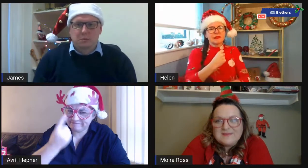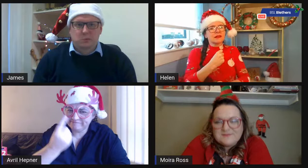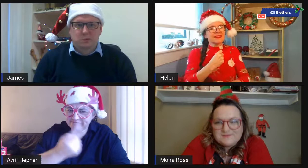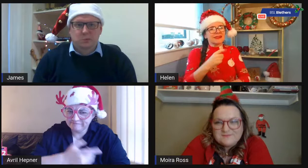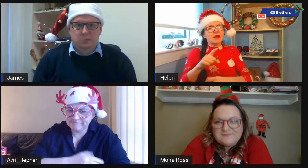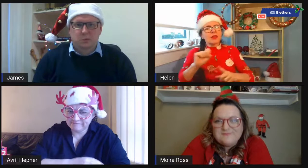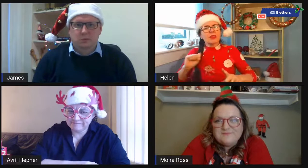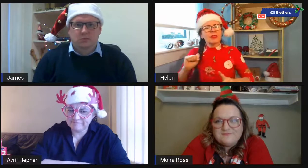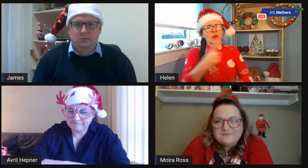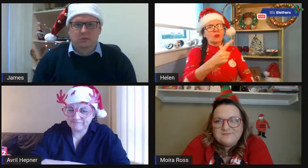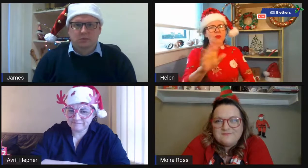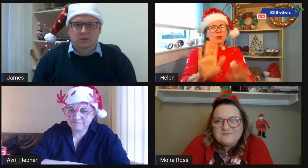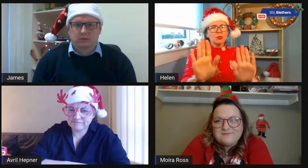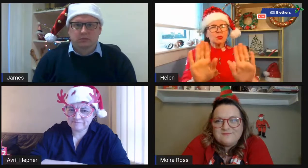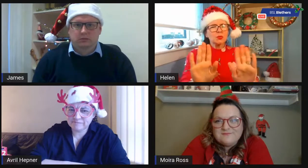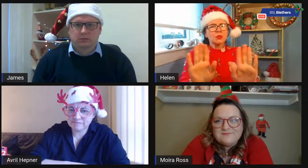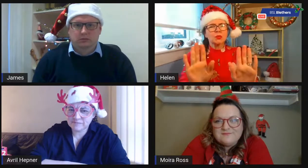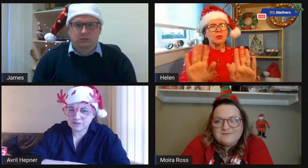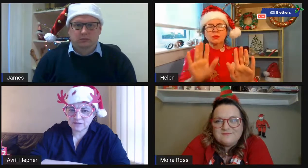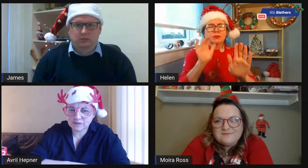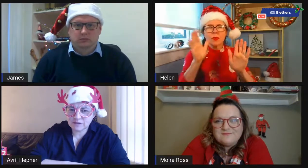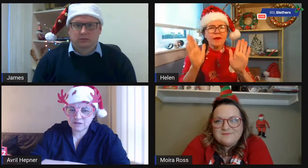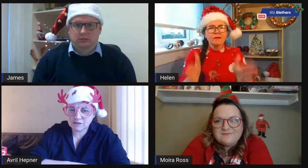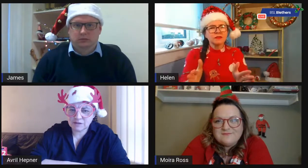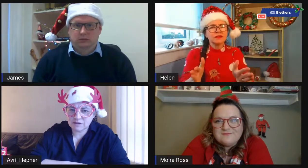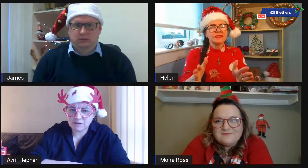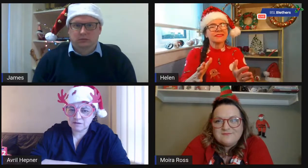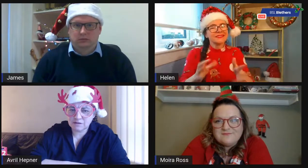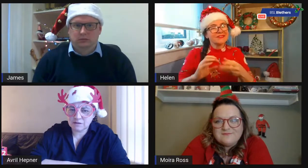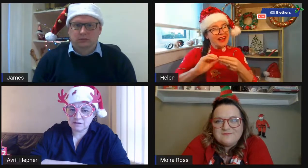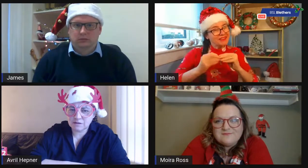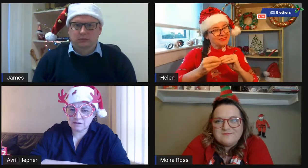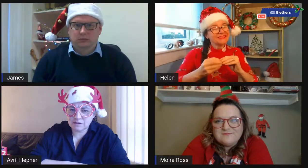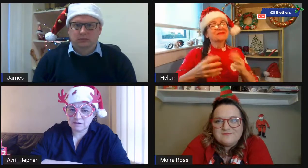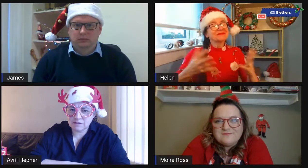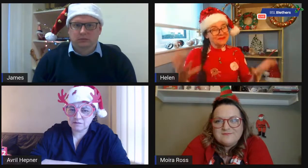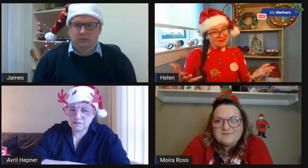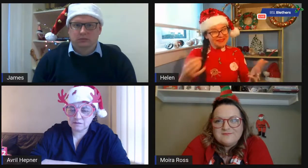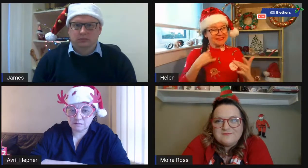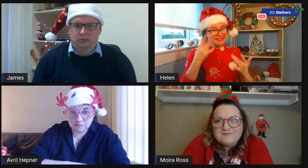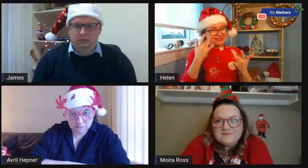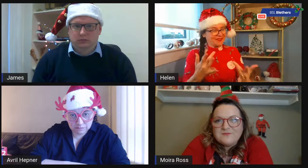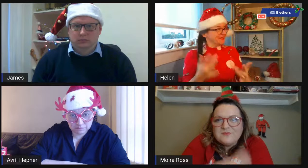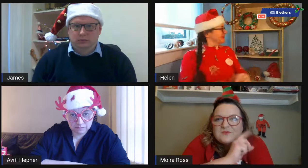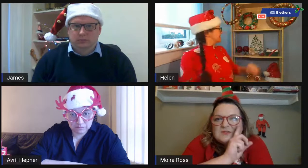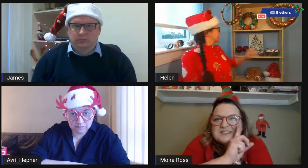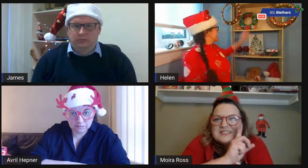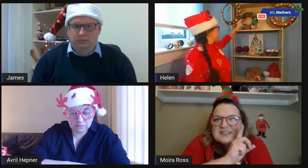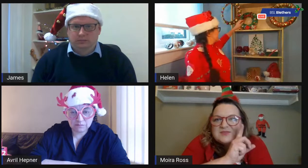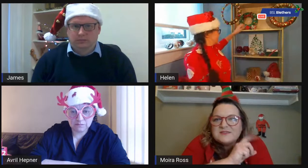been doing your jigsaw pieces and there's a couple of missing that's happened through the years. Yeah. Don't throw them out.